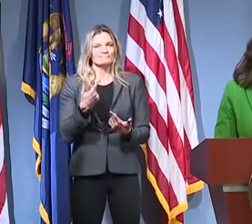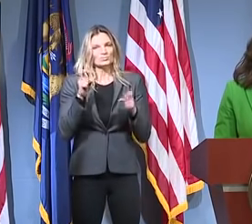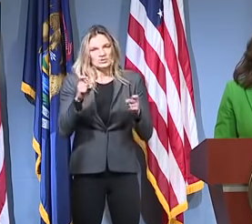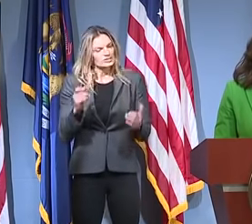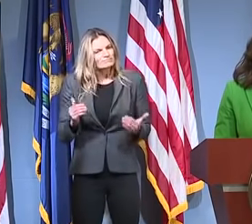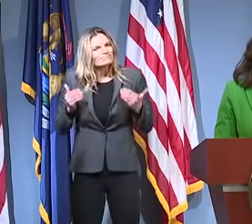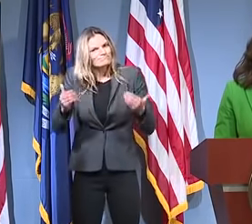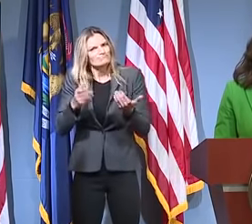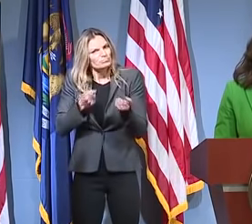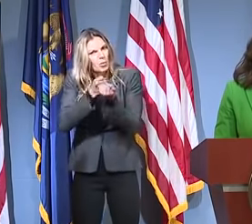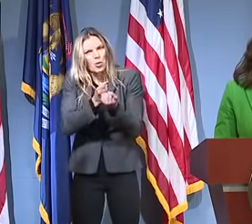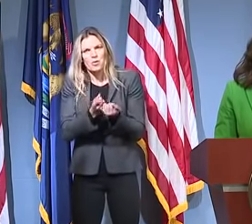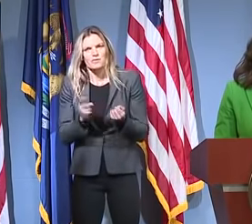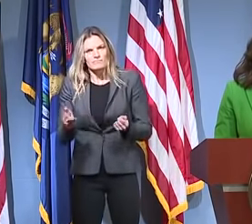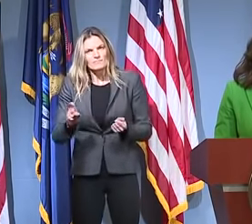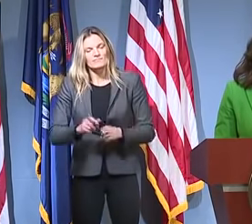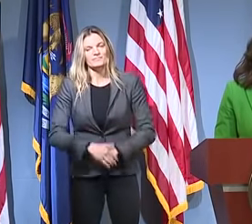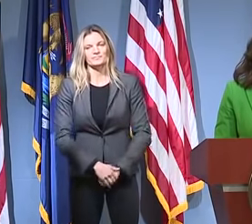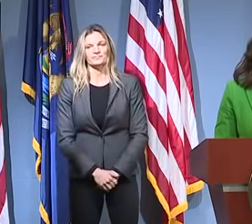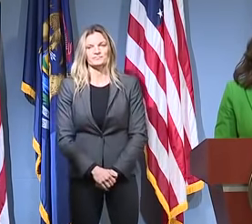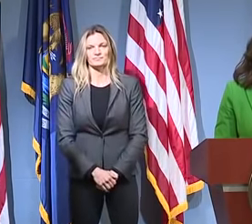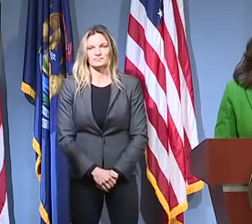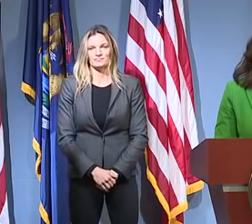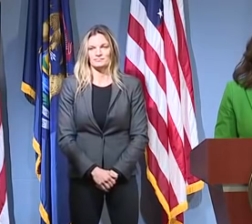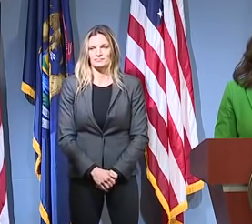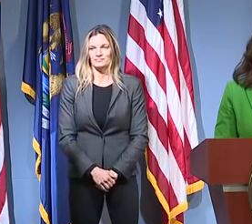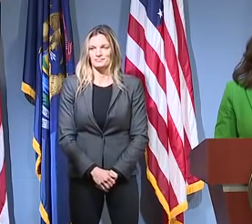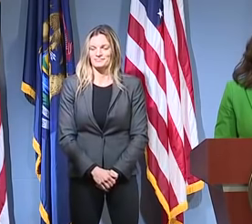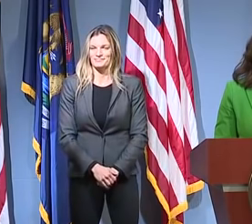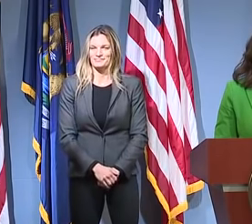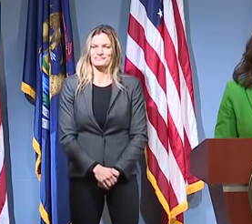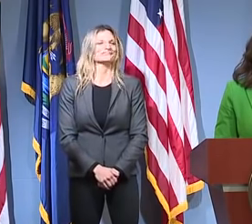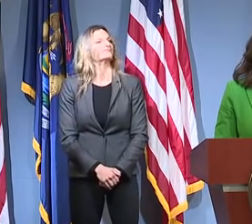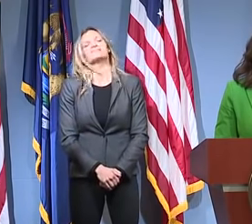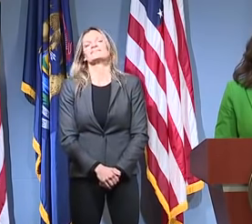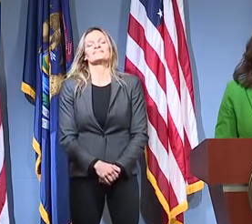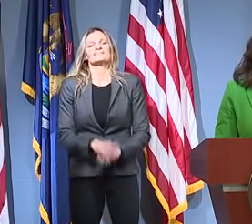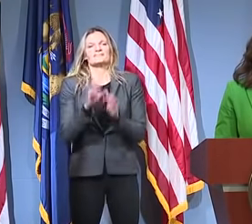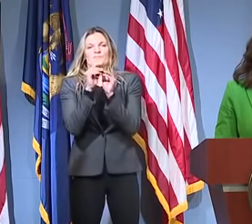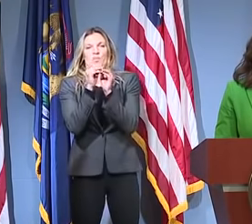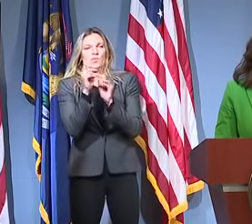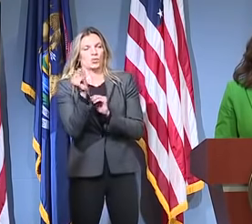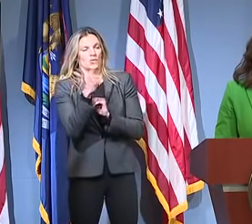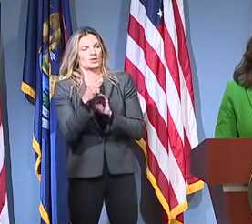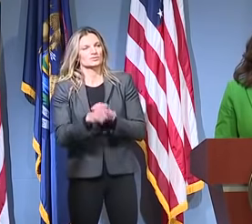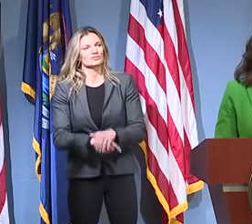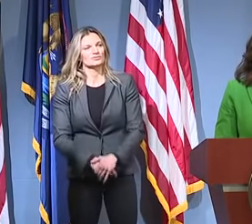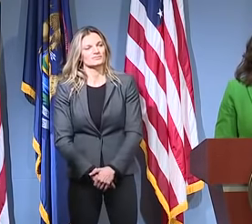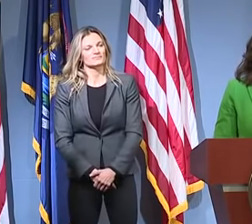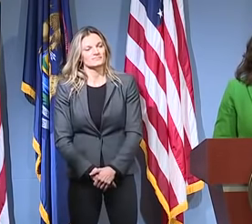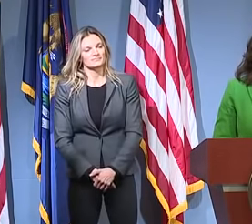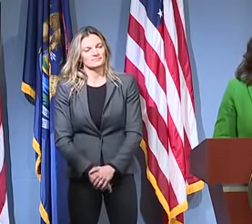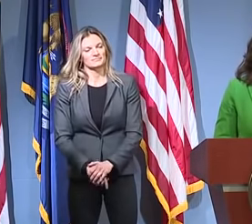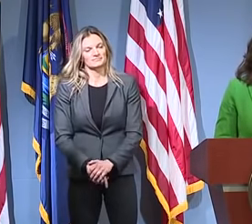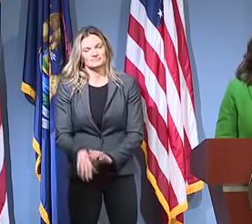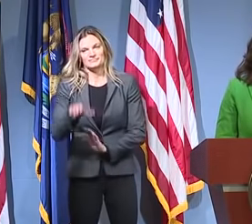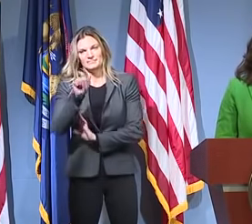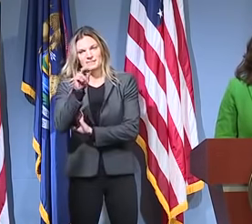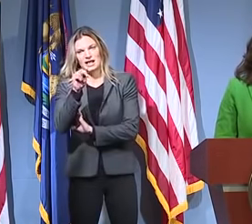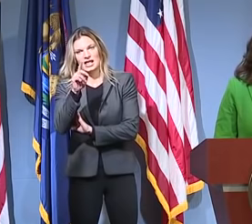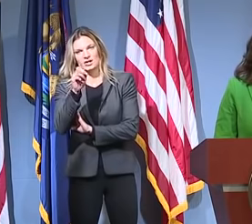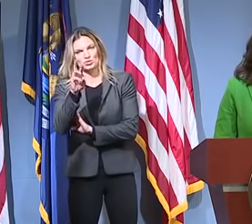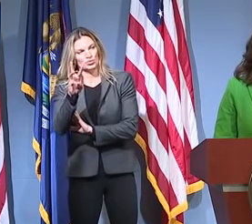not less. Okay, Governor, we have time for one last question, and that will come from Andrew Olacone